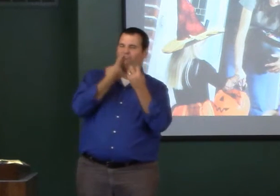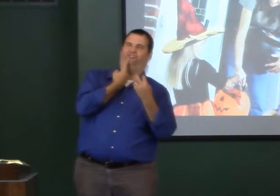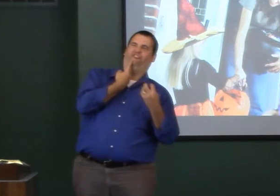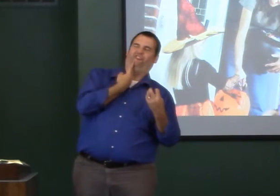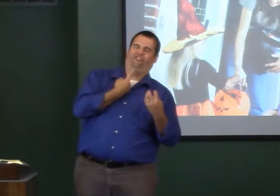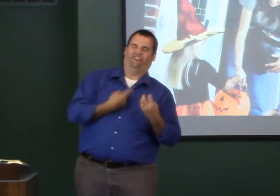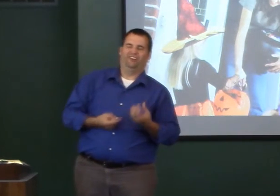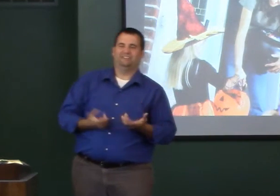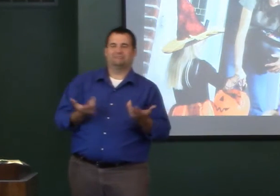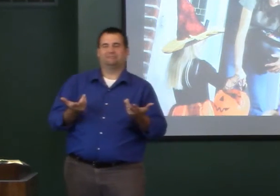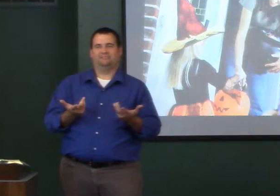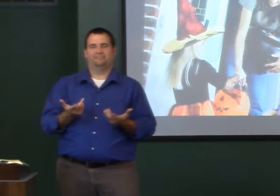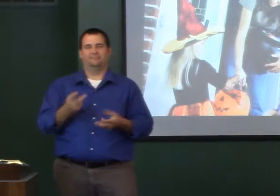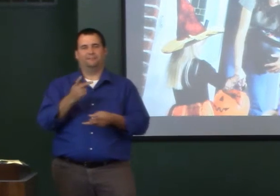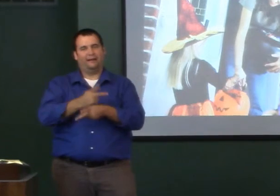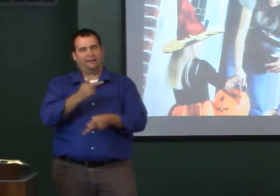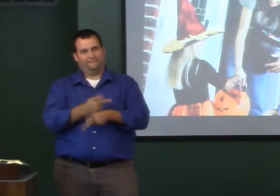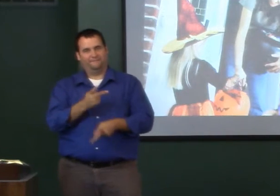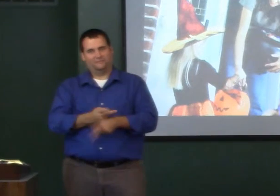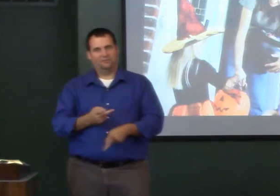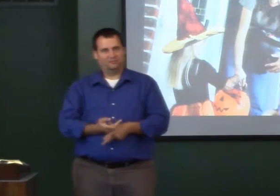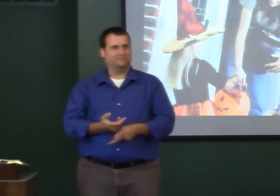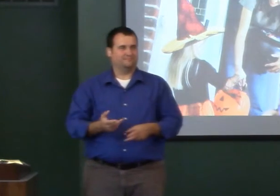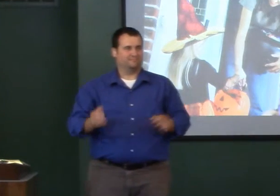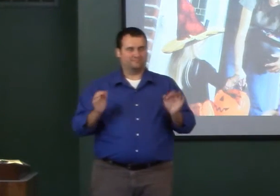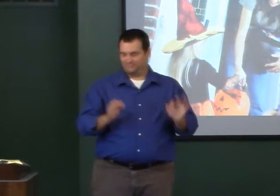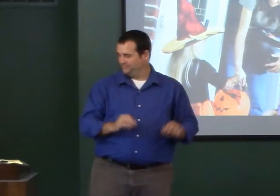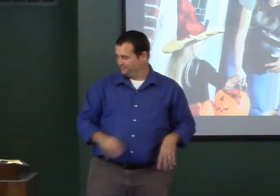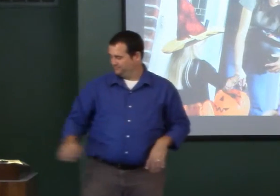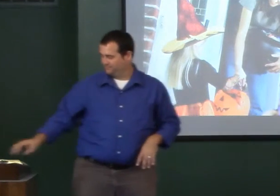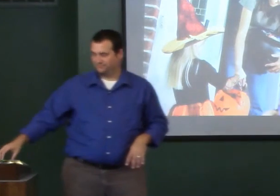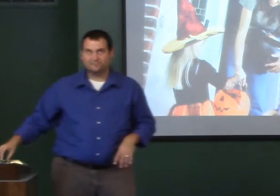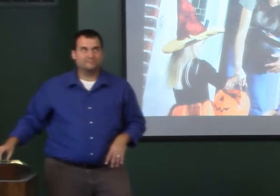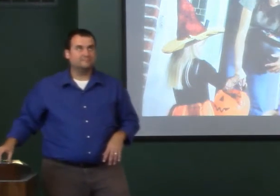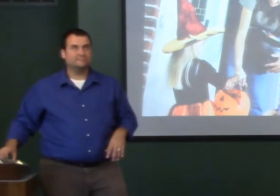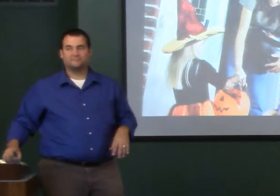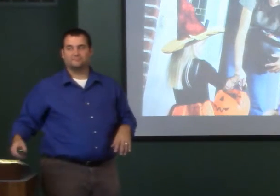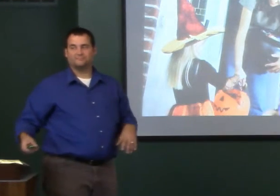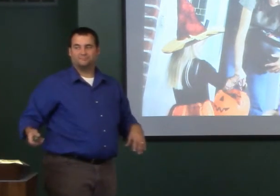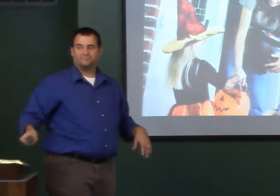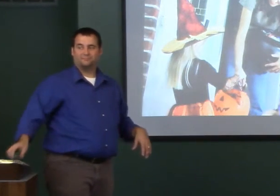And like glass and stuff.